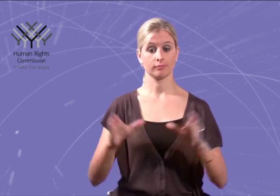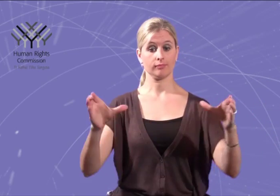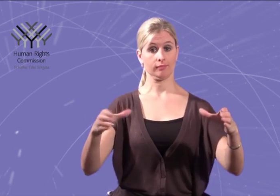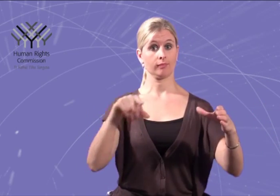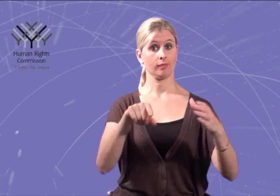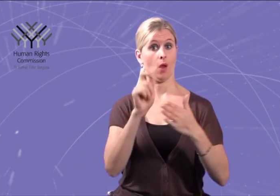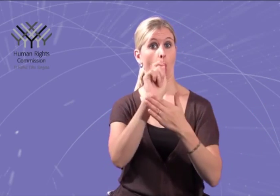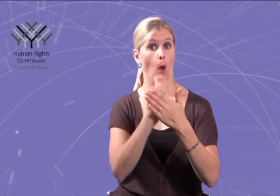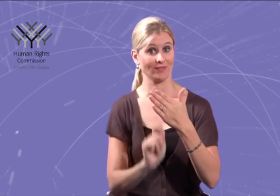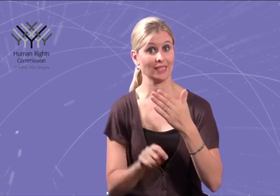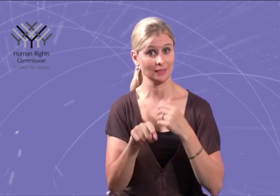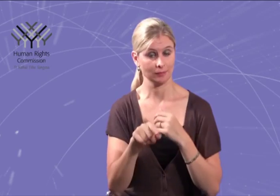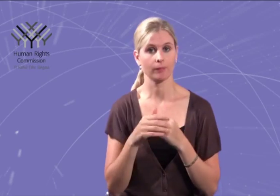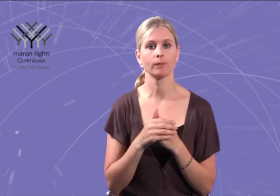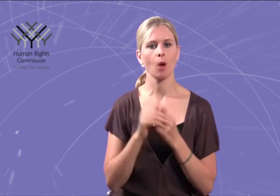Office of the Ombudsman,